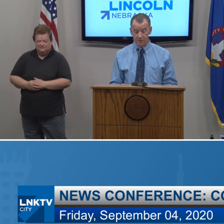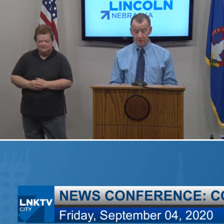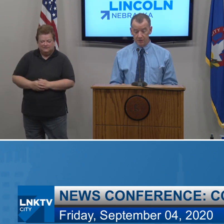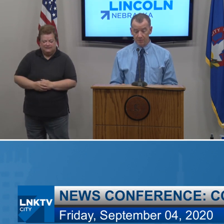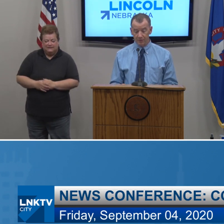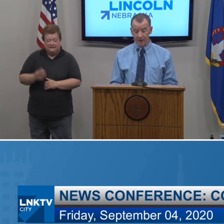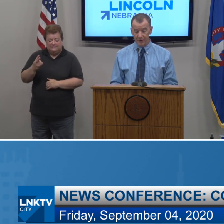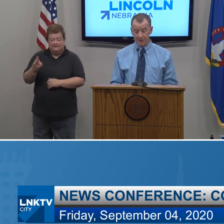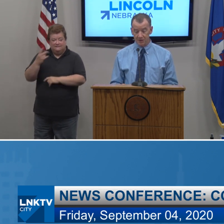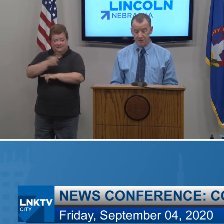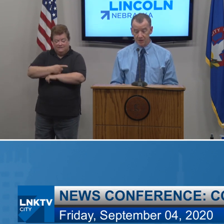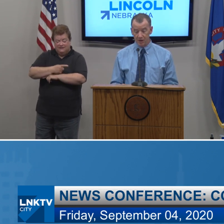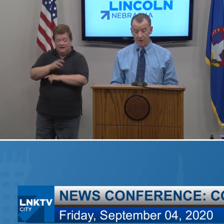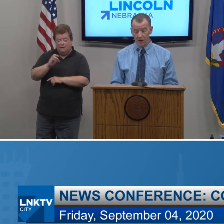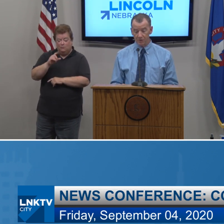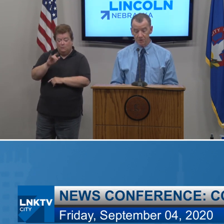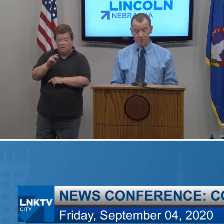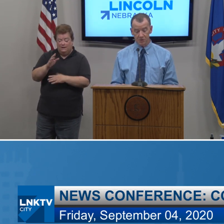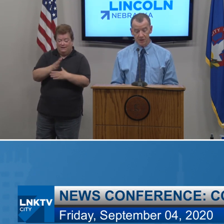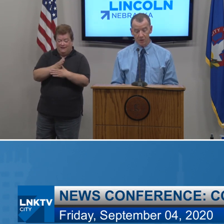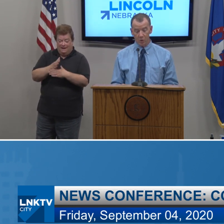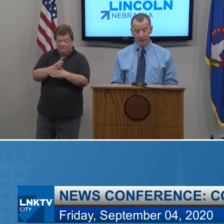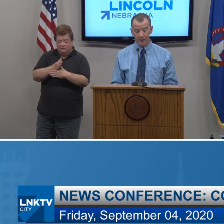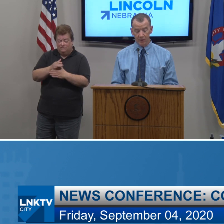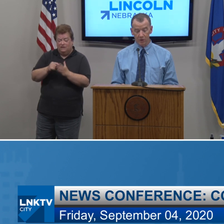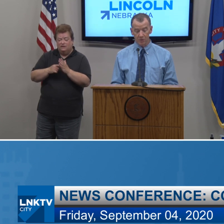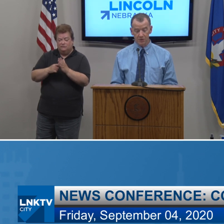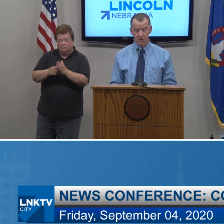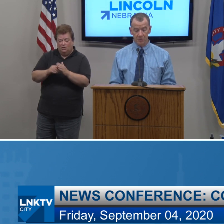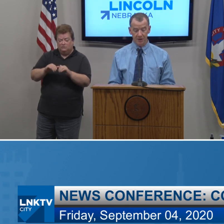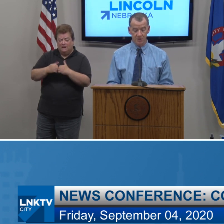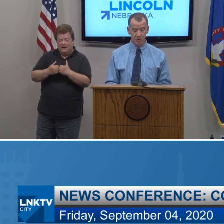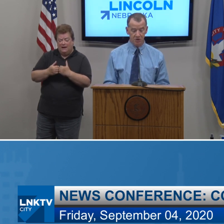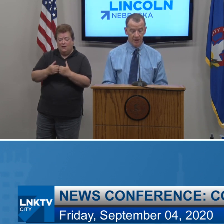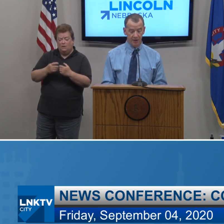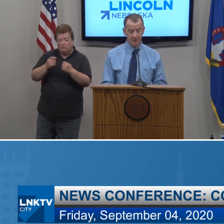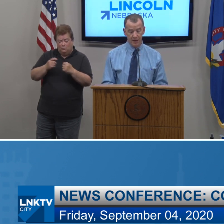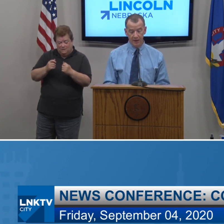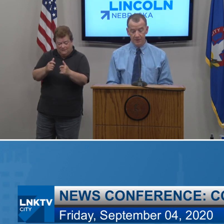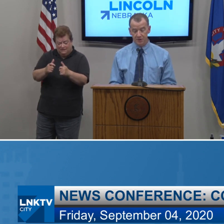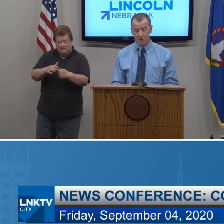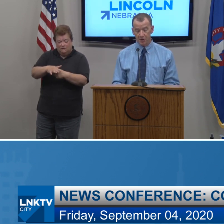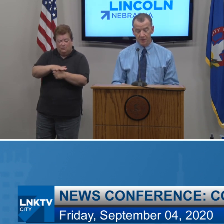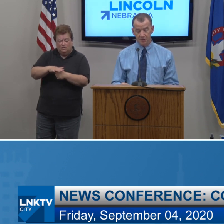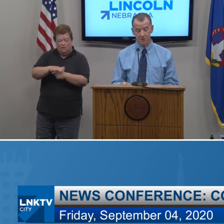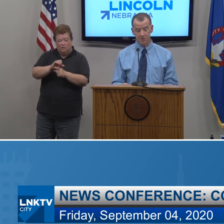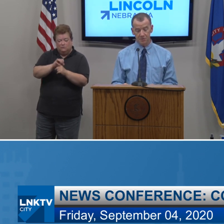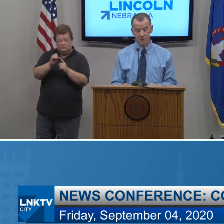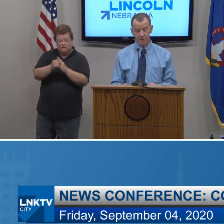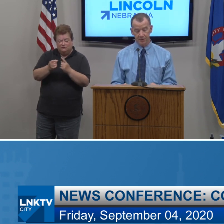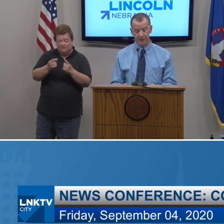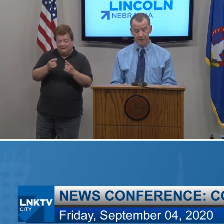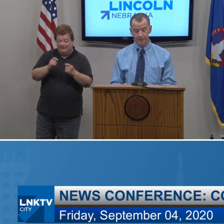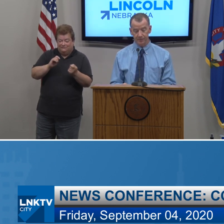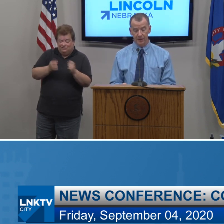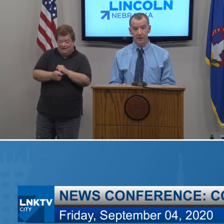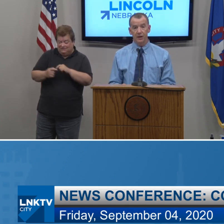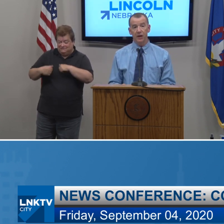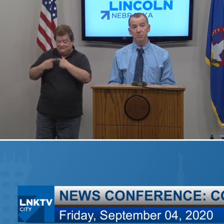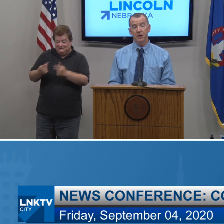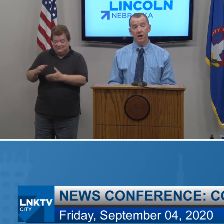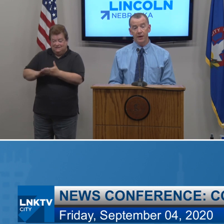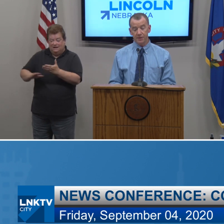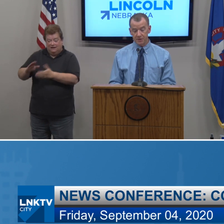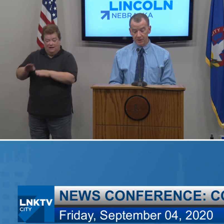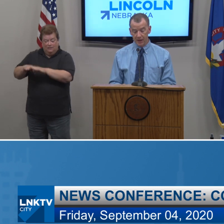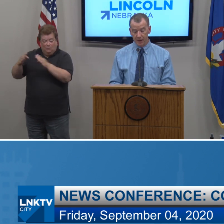average number of cases also shows how quickly our local situation has changed since college students returned to Lincoln.